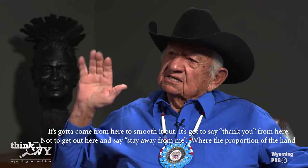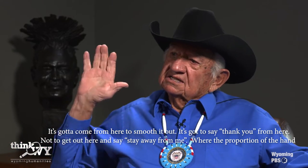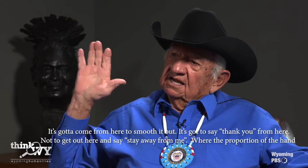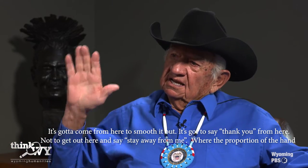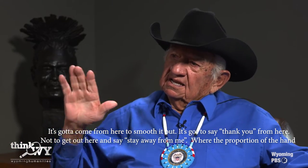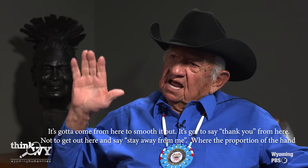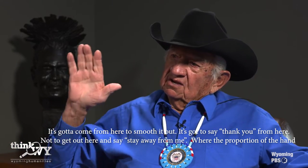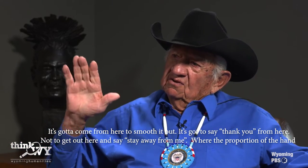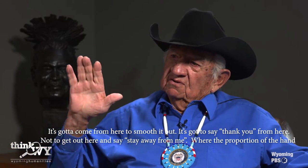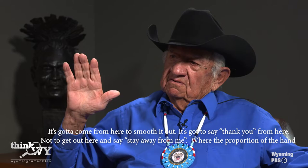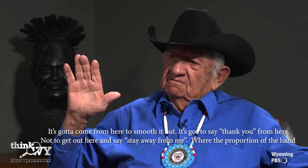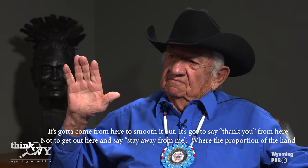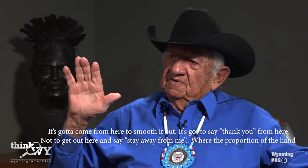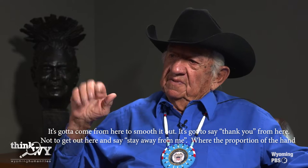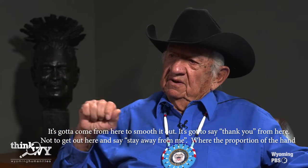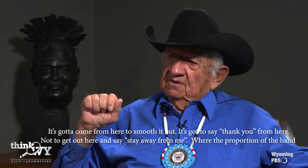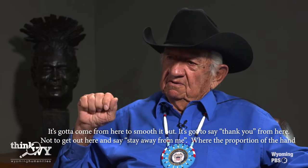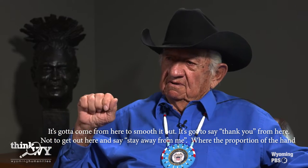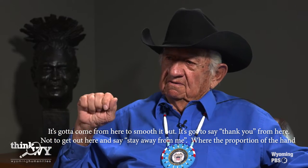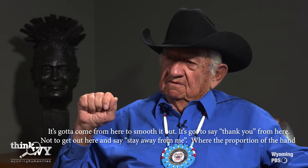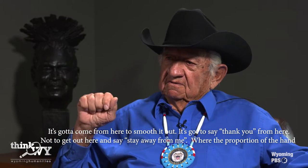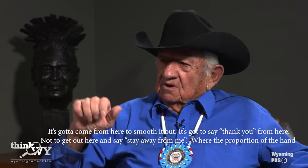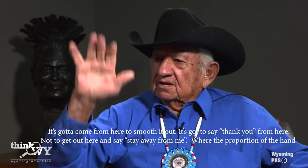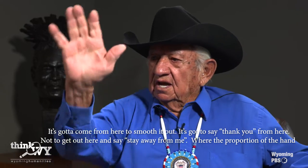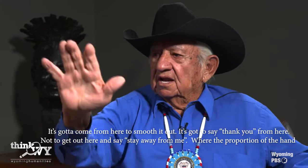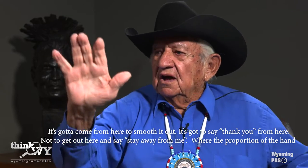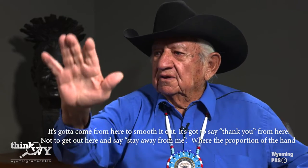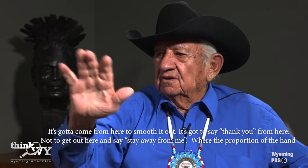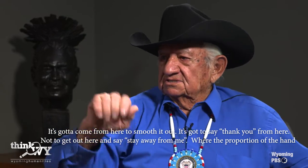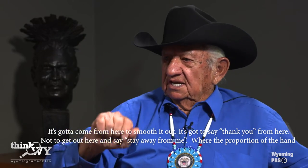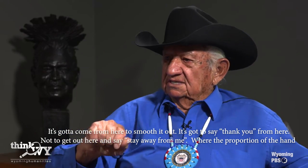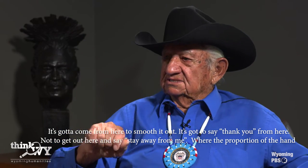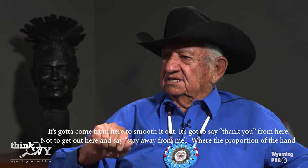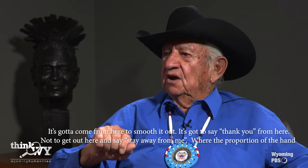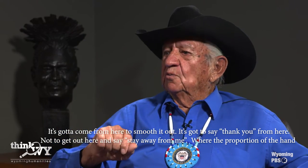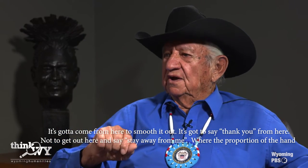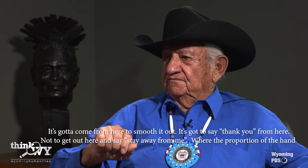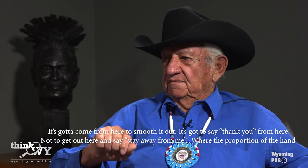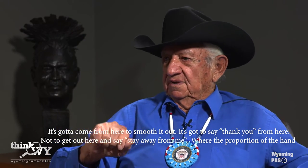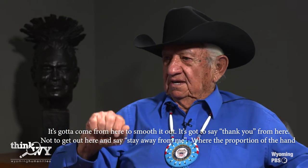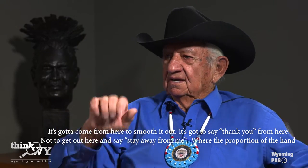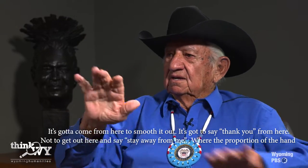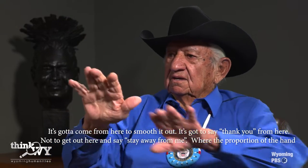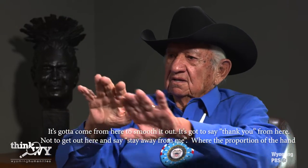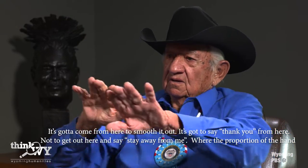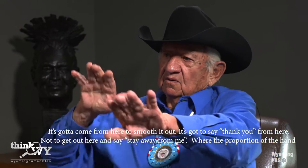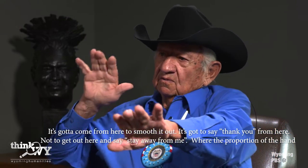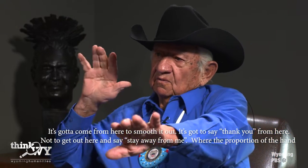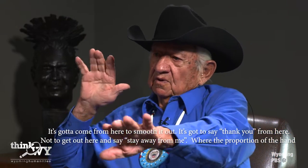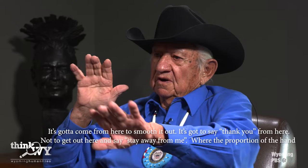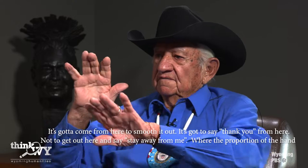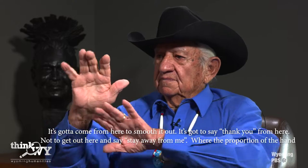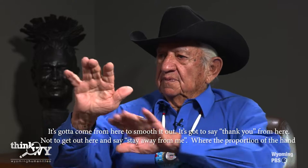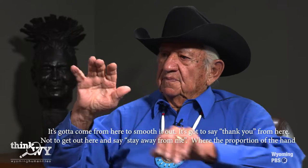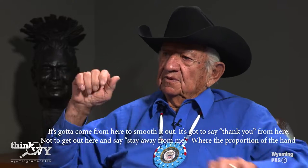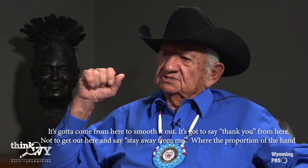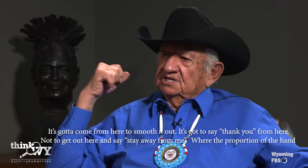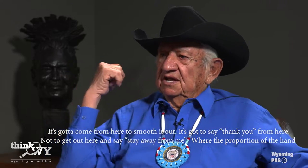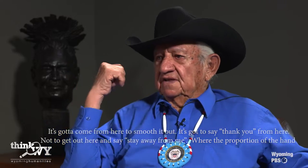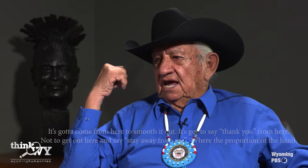say thank you from here, not to get out here and say stay away from me. Mm-hmm. Wherever the proportion of the